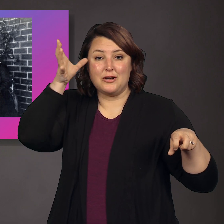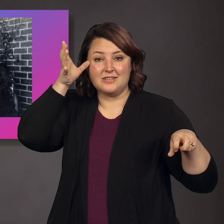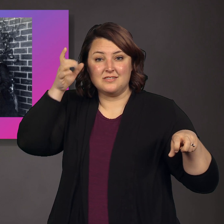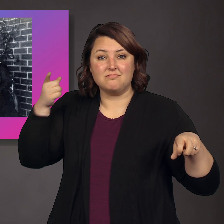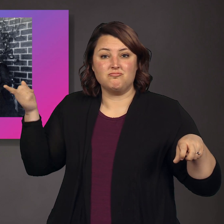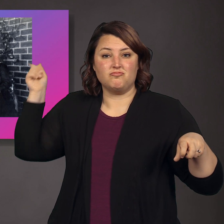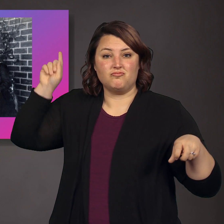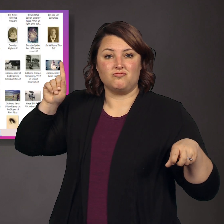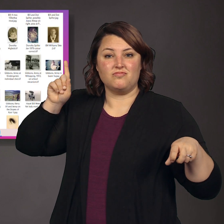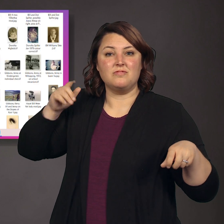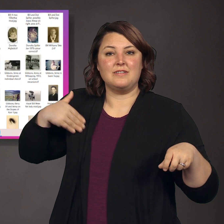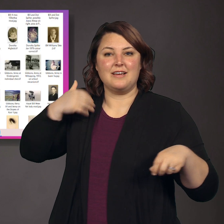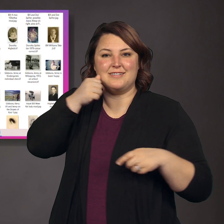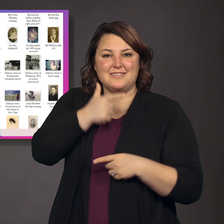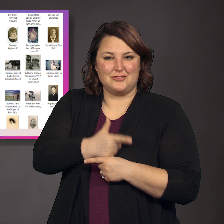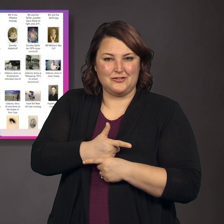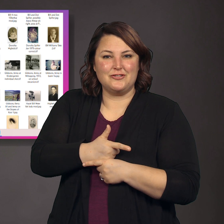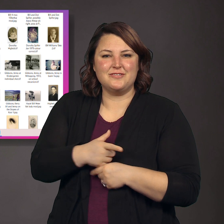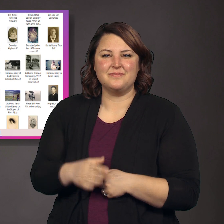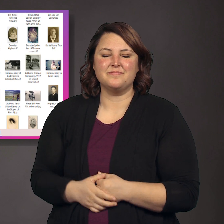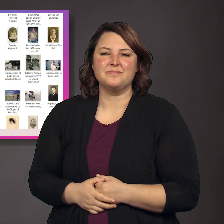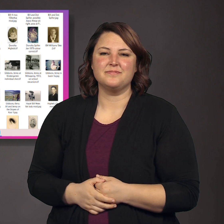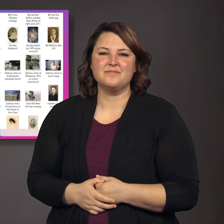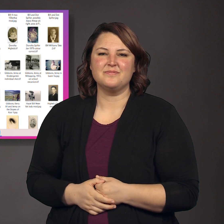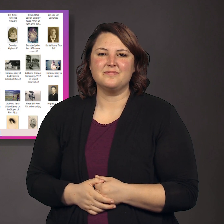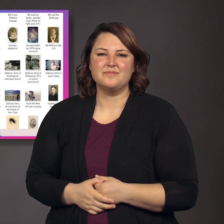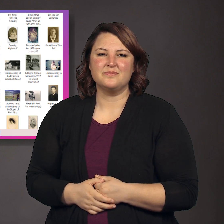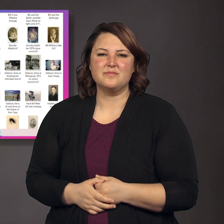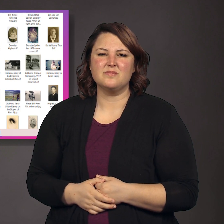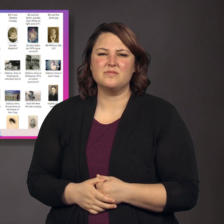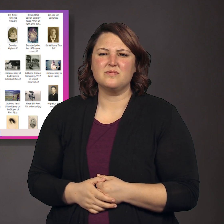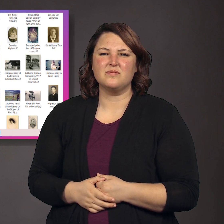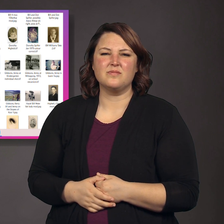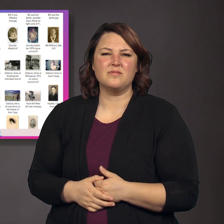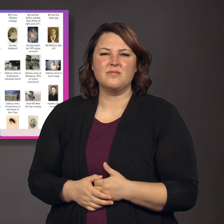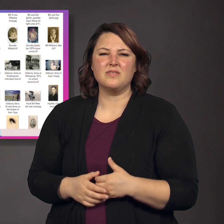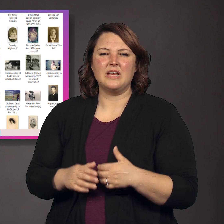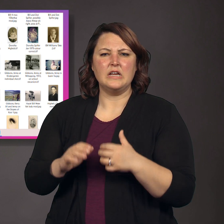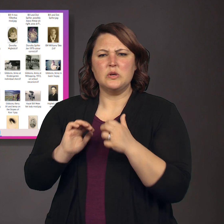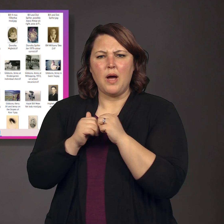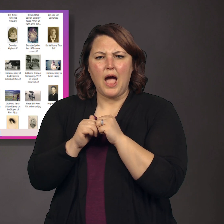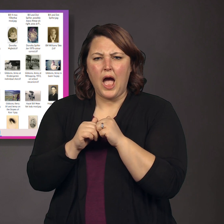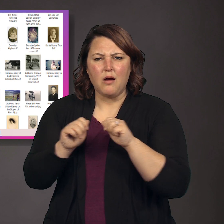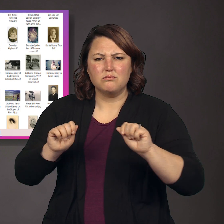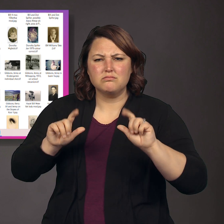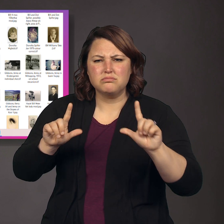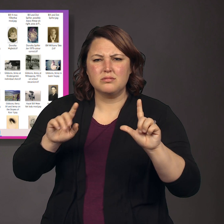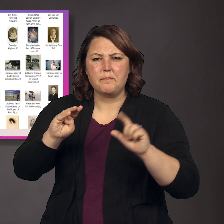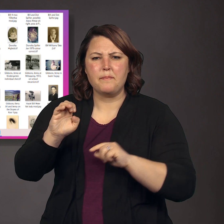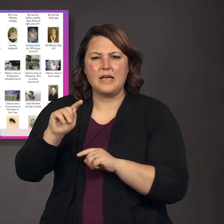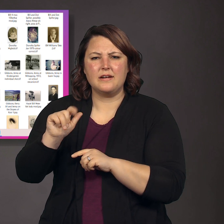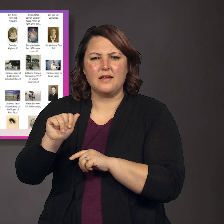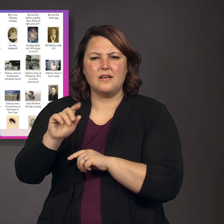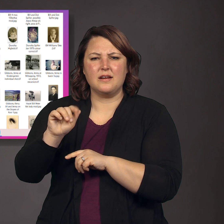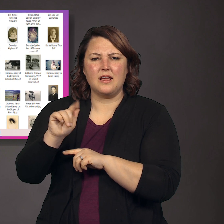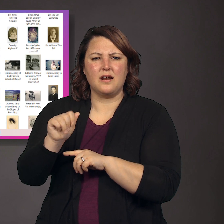youngest sister. So how do we get to this metadata through Windows? Well, here we go. We right-click